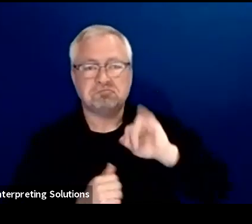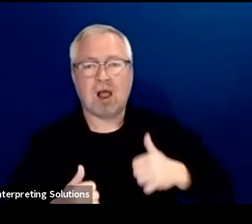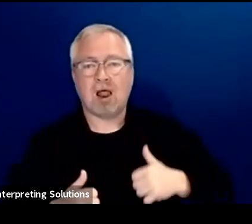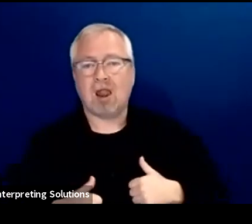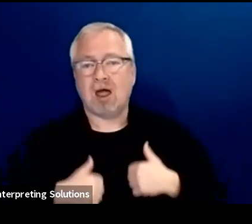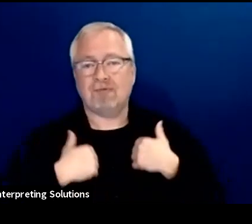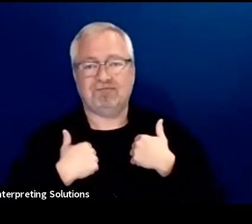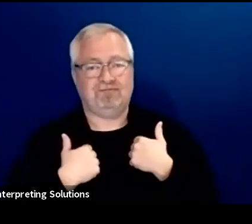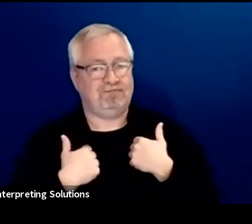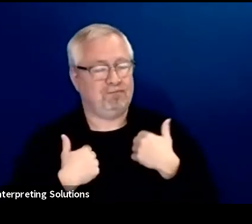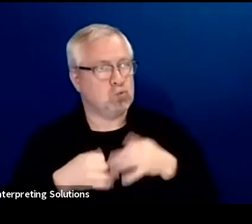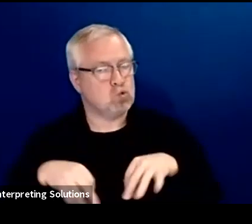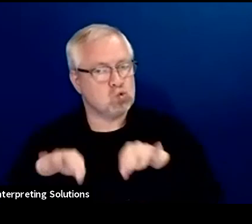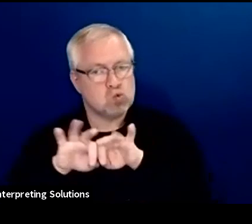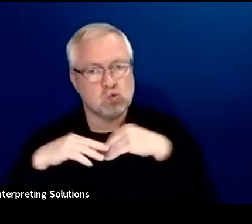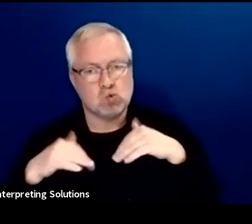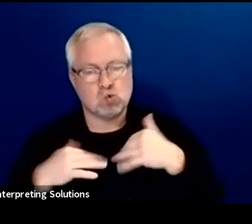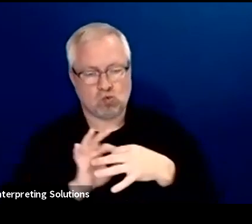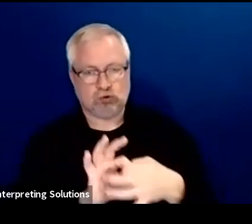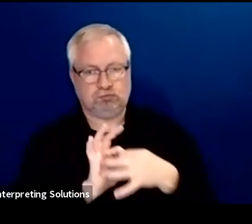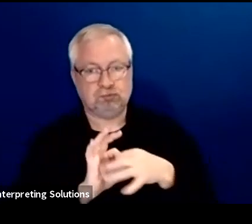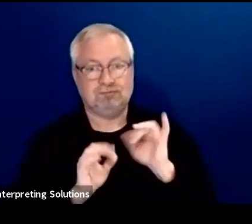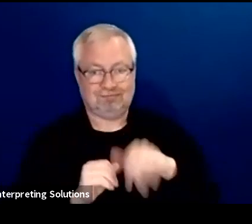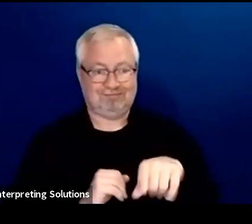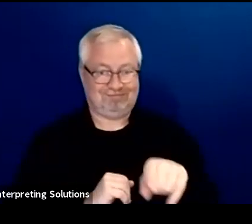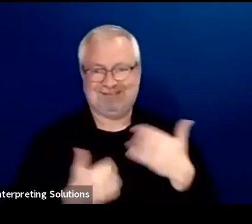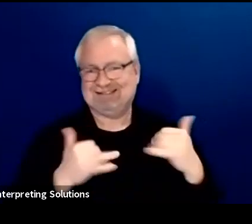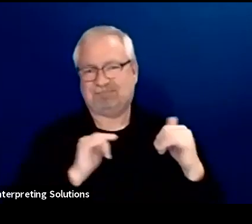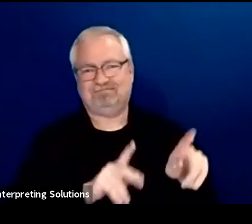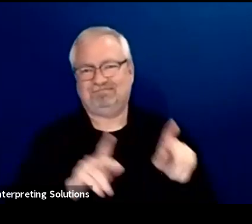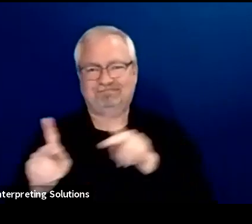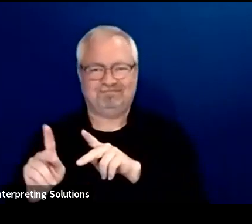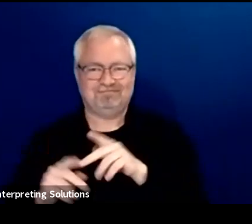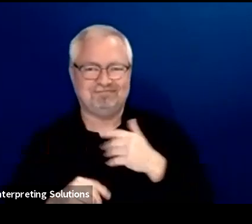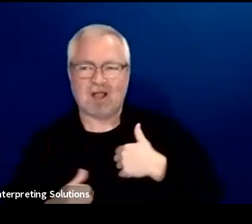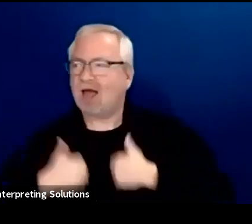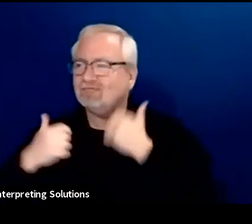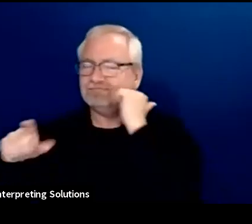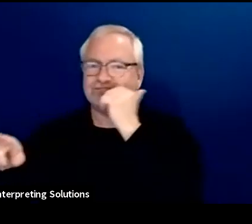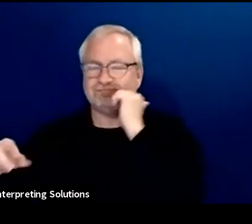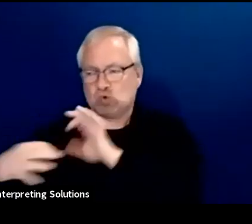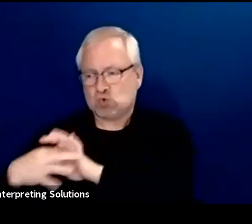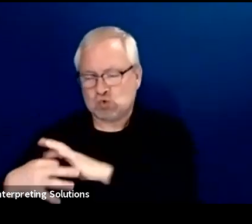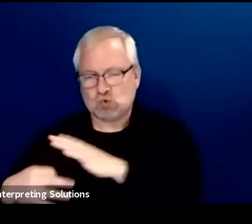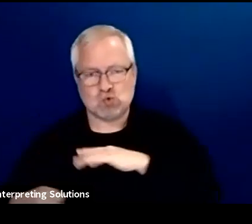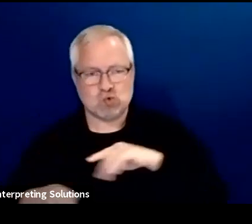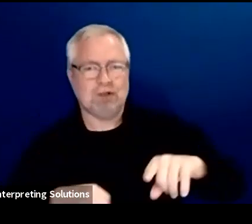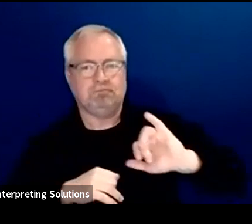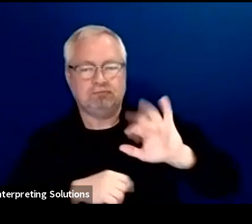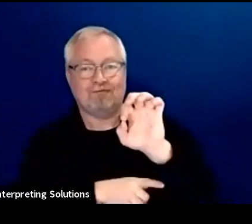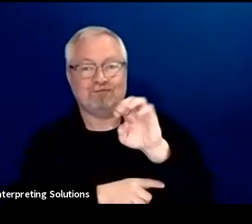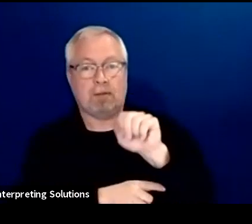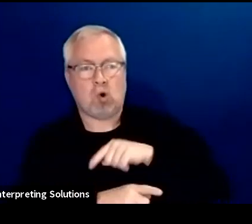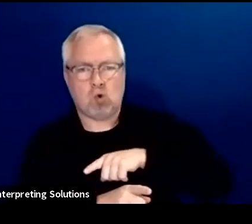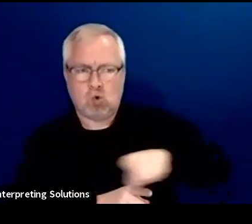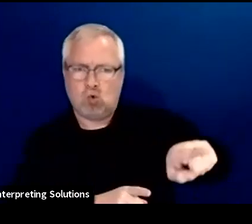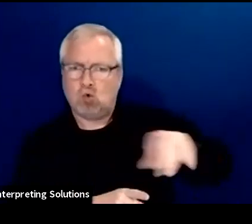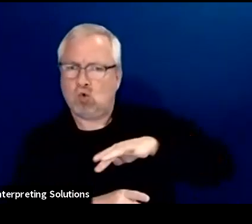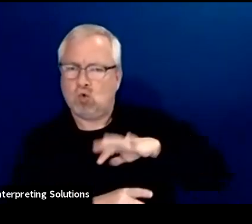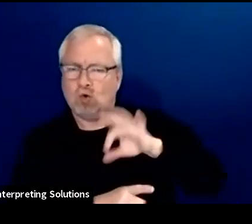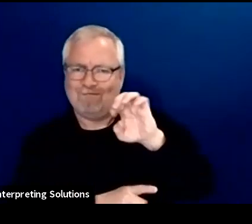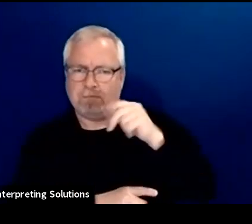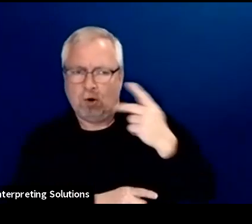matter, and we have a good one with FEMA within our region. FEMA has always been a key partner in disaster response and recovery, and I